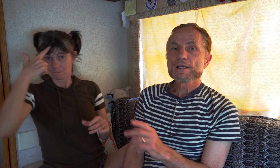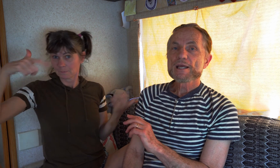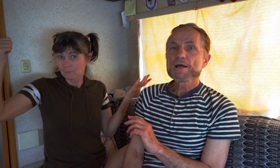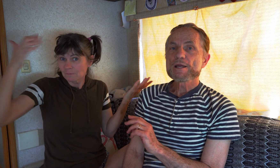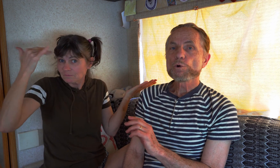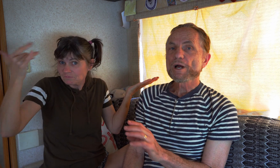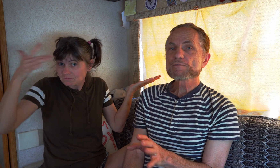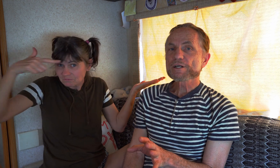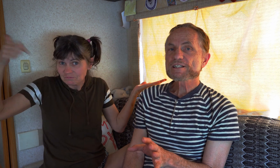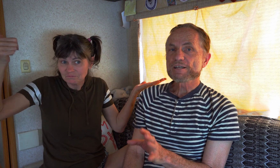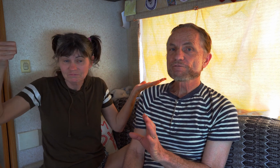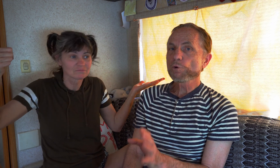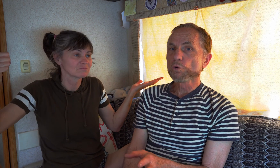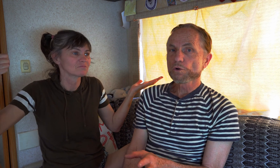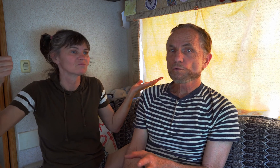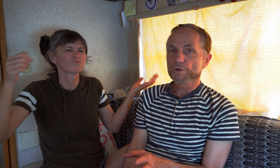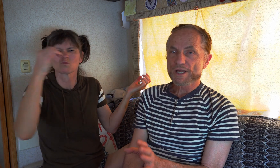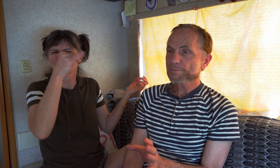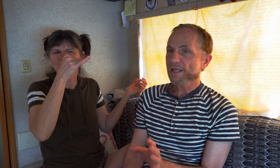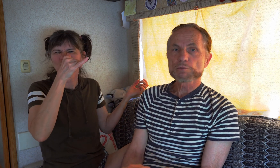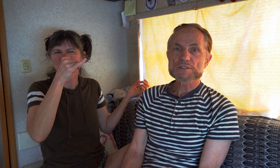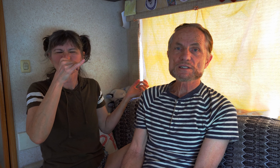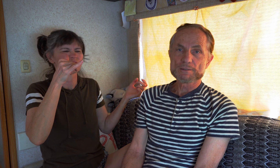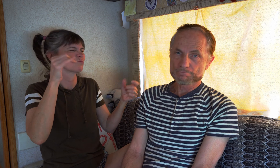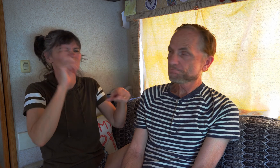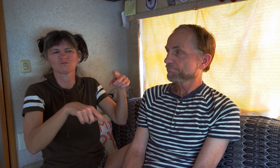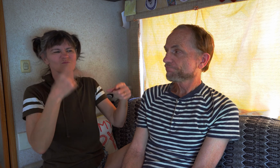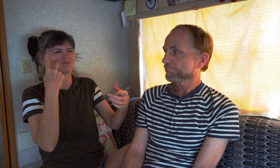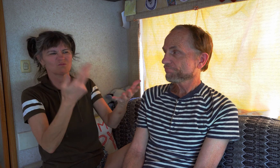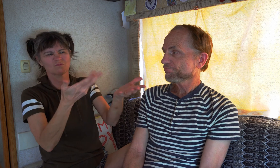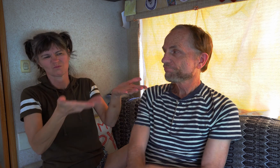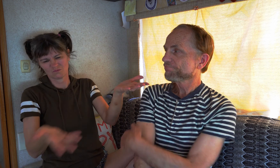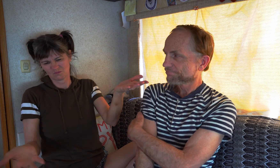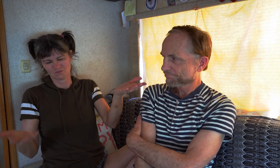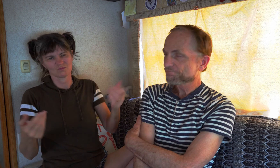Because whoever is a fool will not be able to see them."